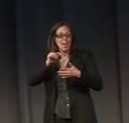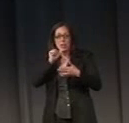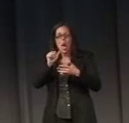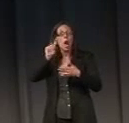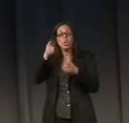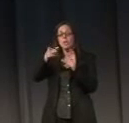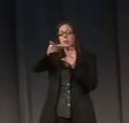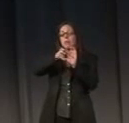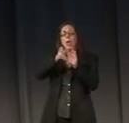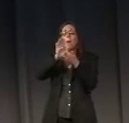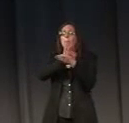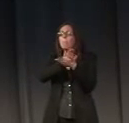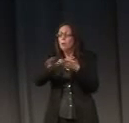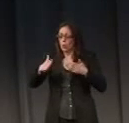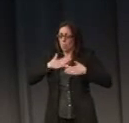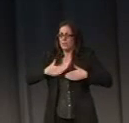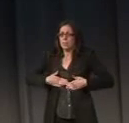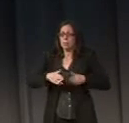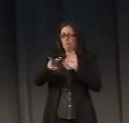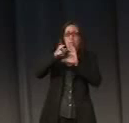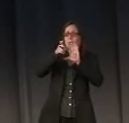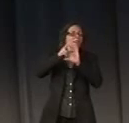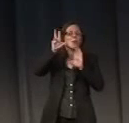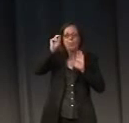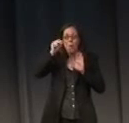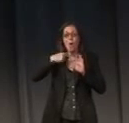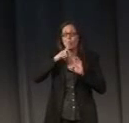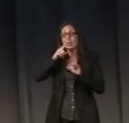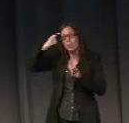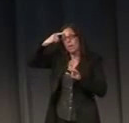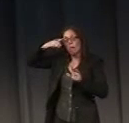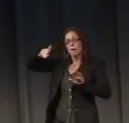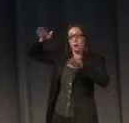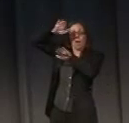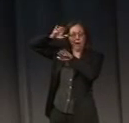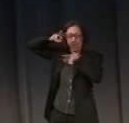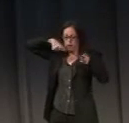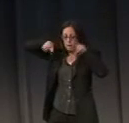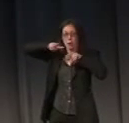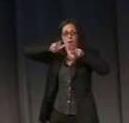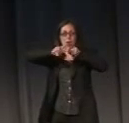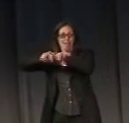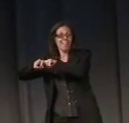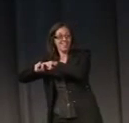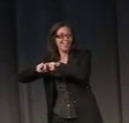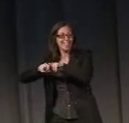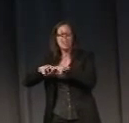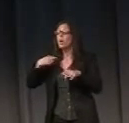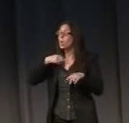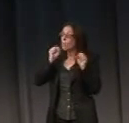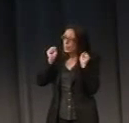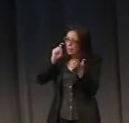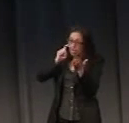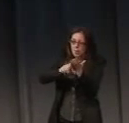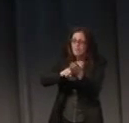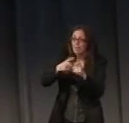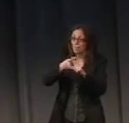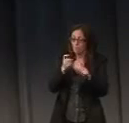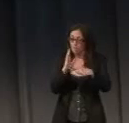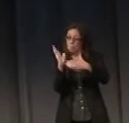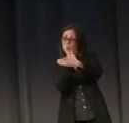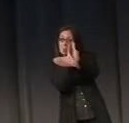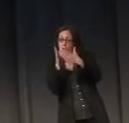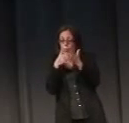math. The beauty of studying color is that we can determine with very high precision from the spectral reflectance function of an object